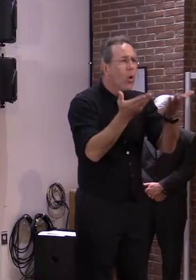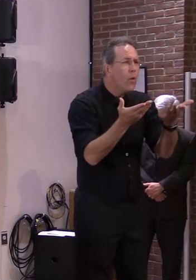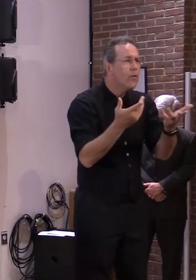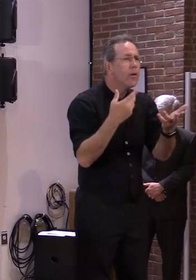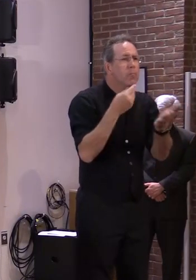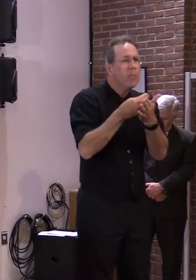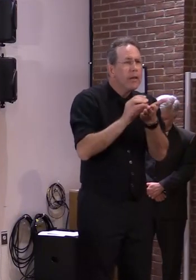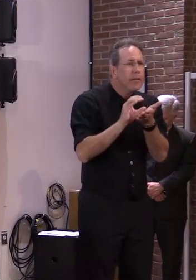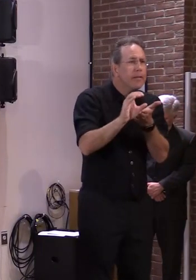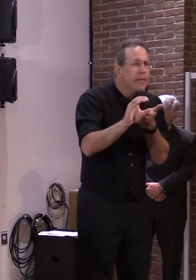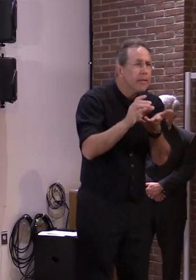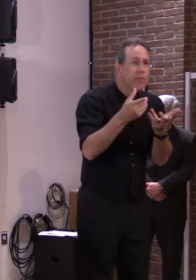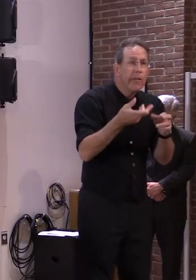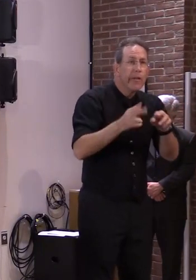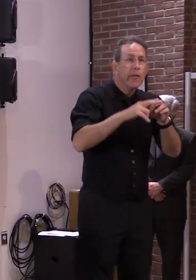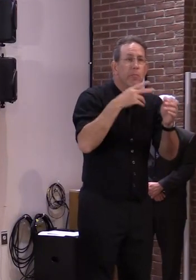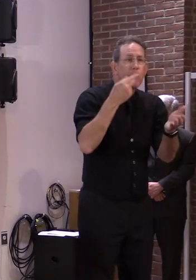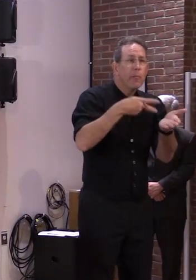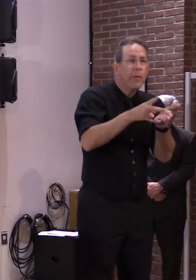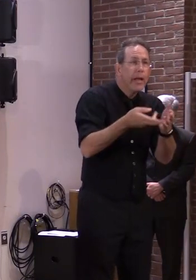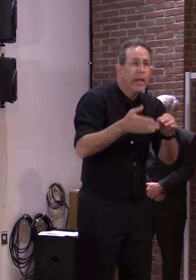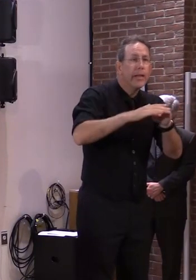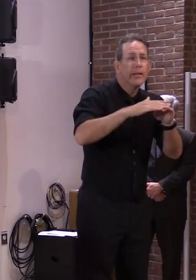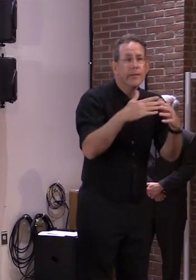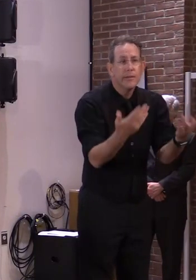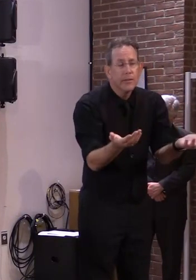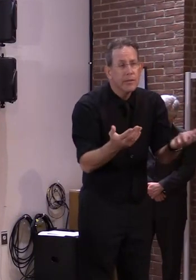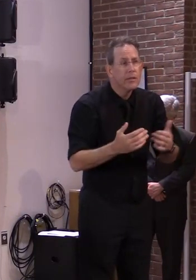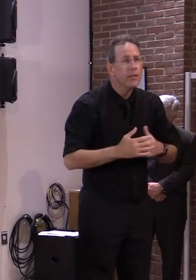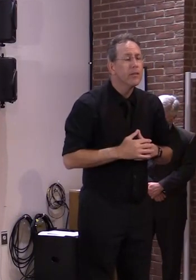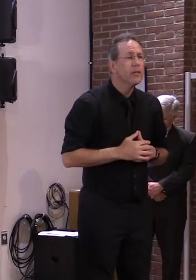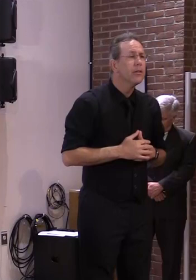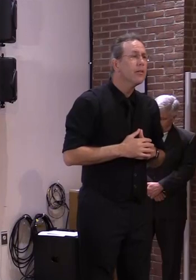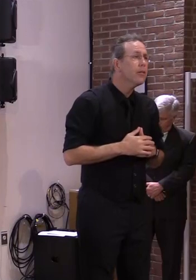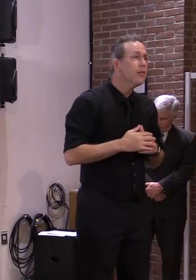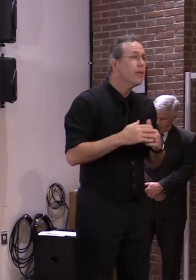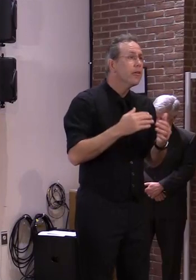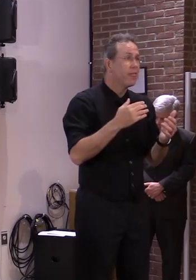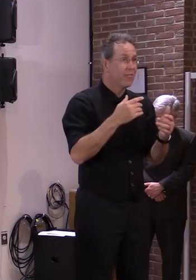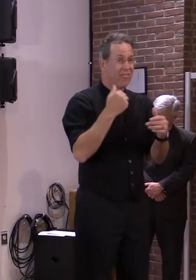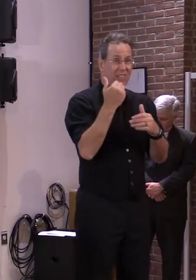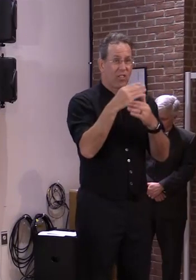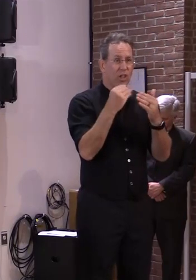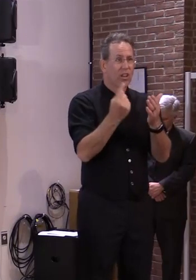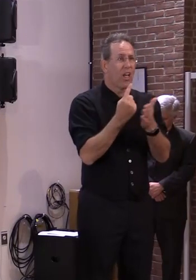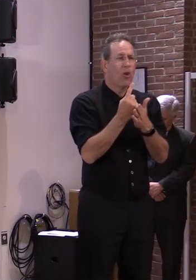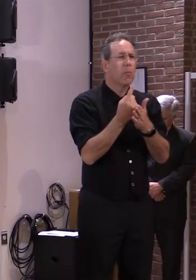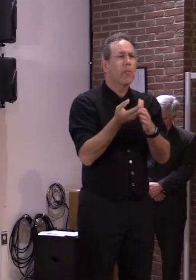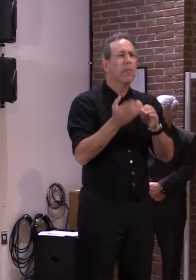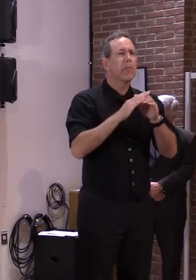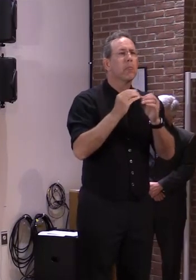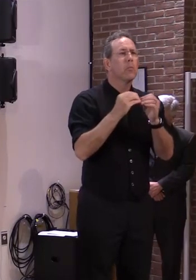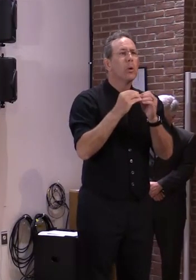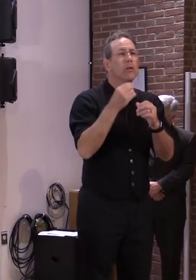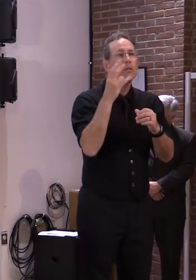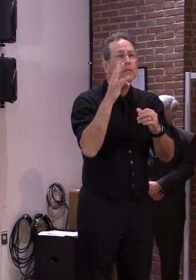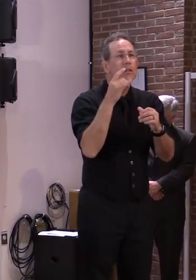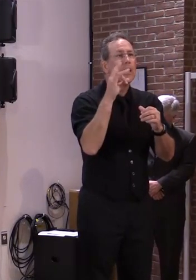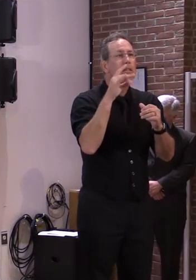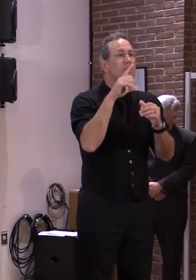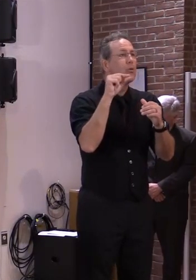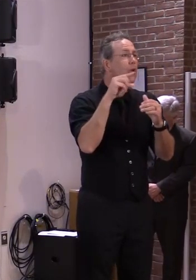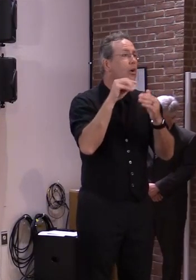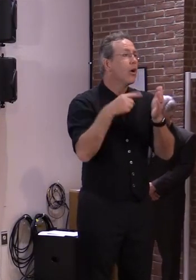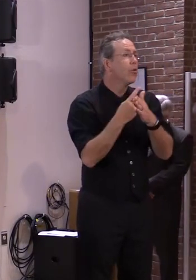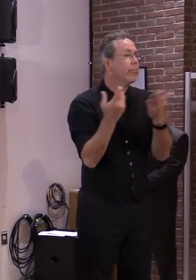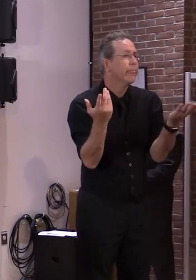wages, something far exceeding the $15 minimum wage that many advocates had proposed.